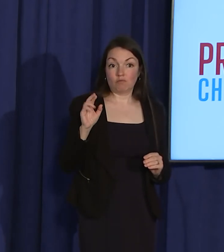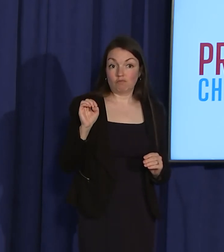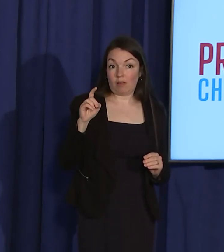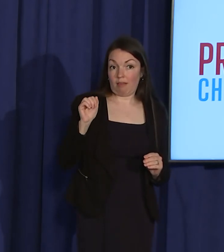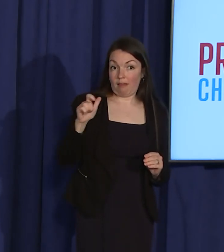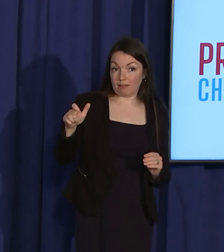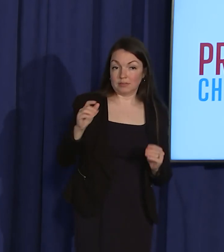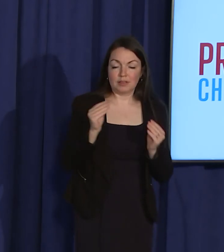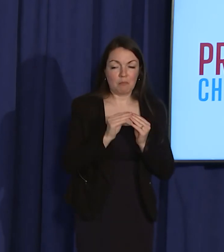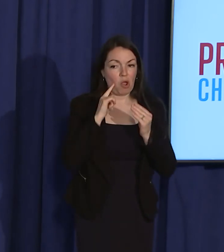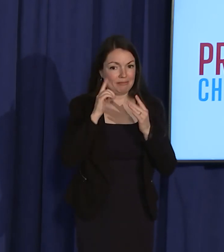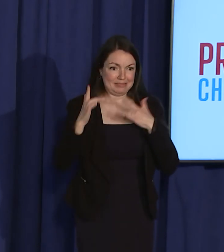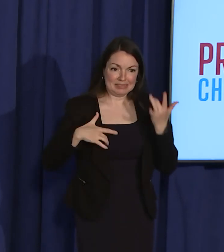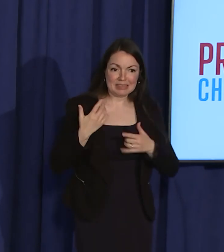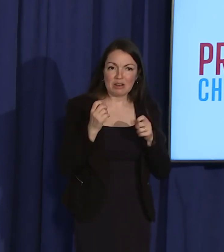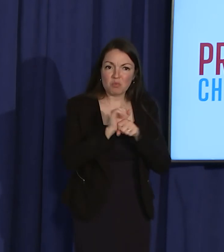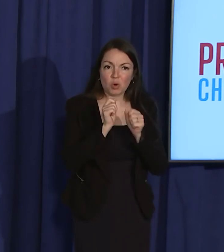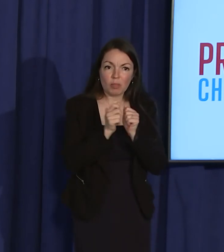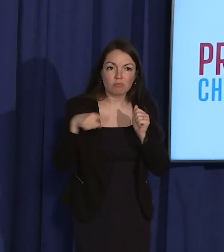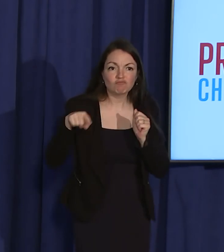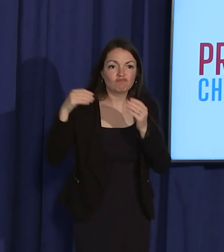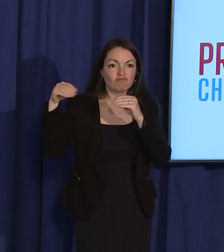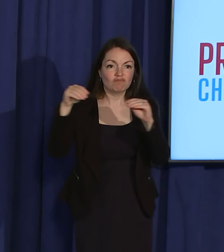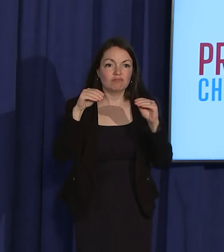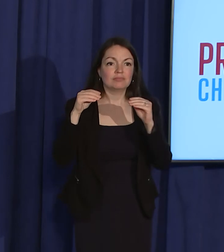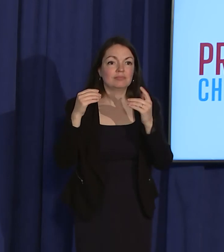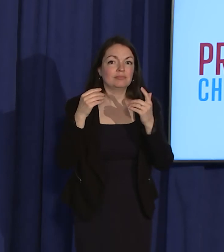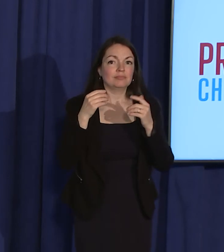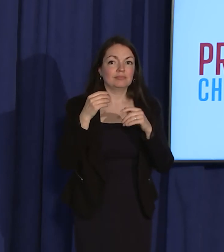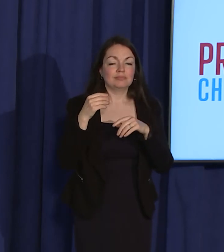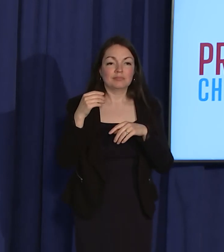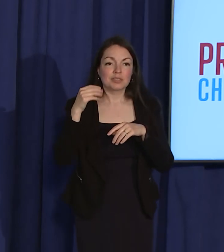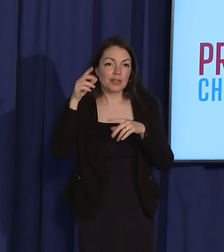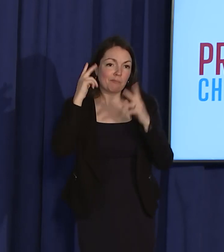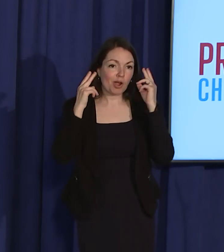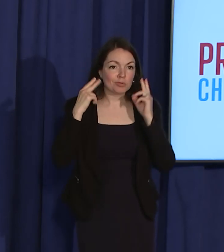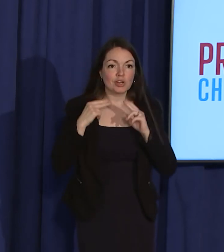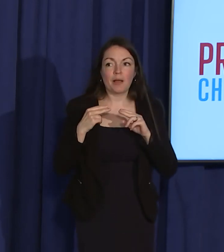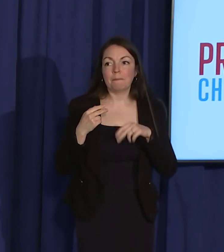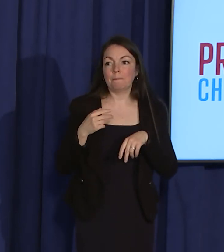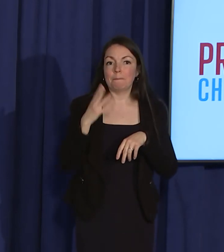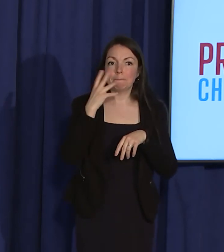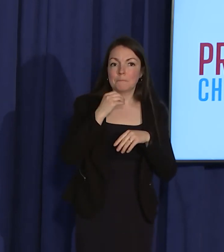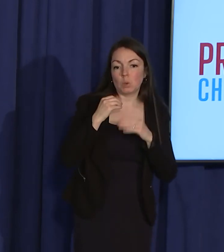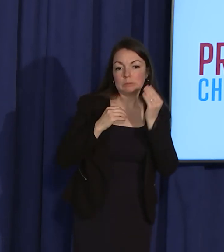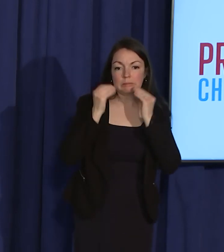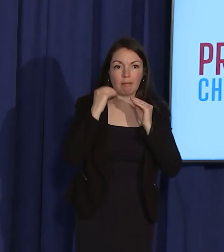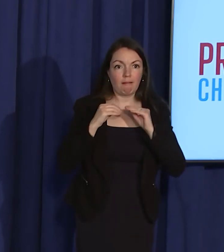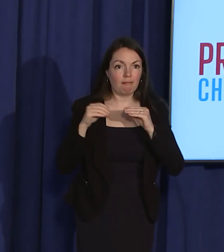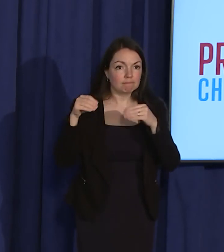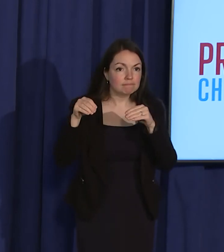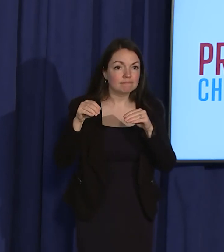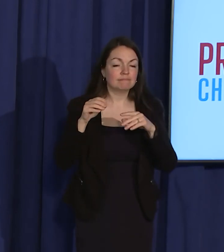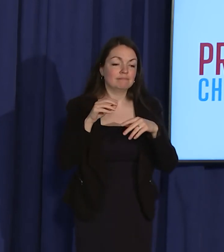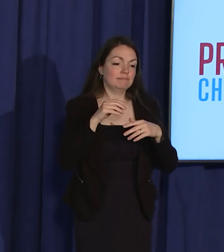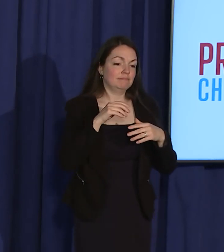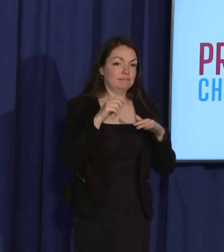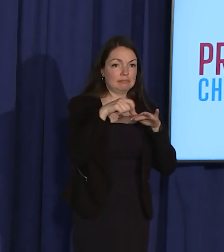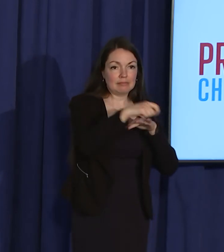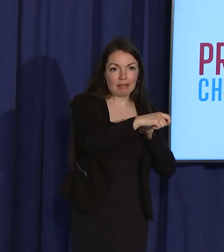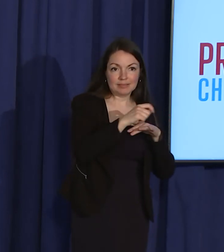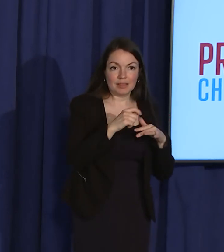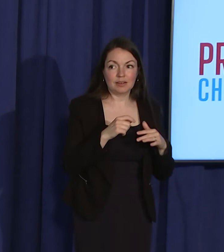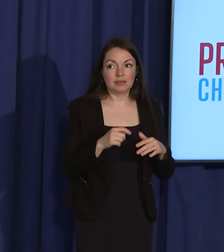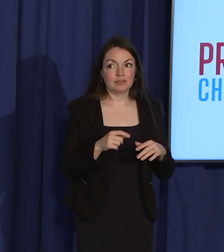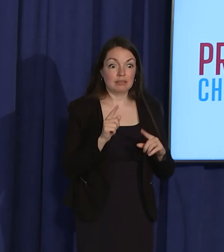right? This working with the barber shops and the beauty salons and the nail salons. Again, it's like the main incentive I would hope